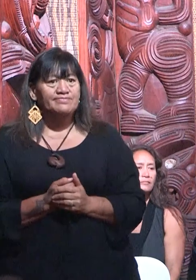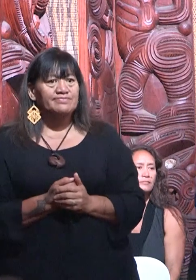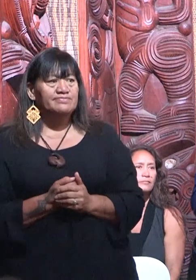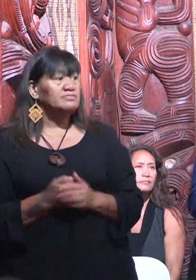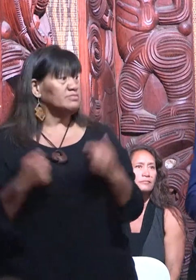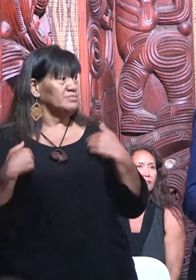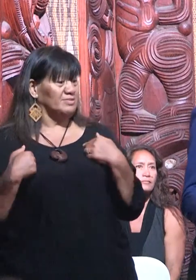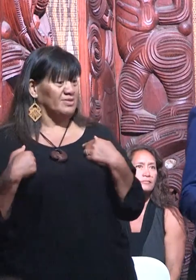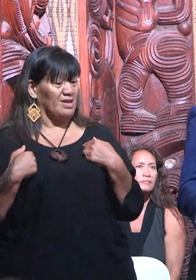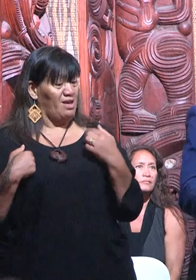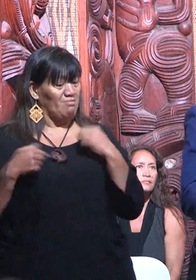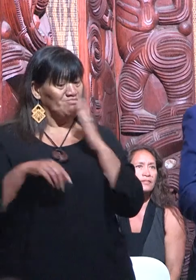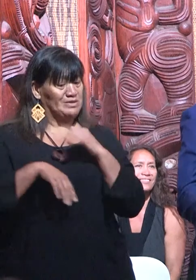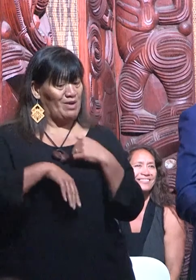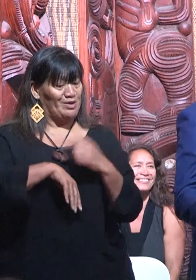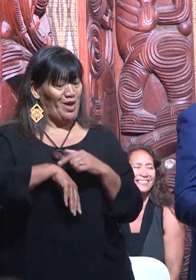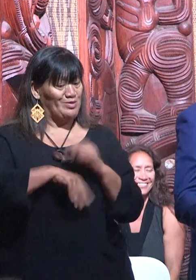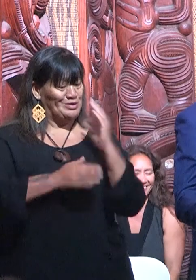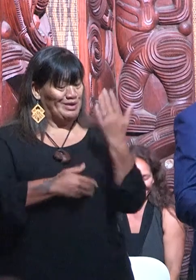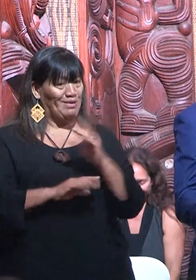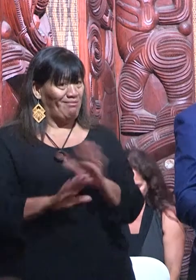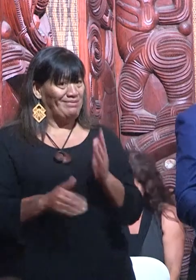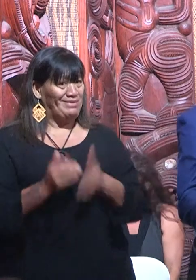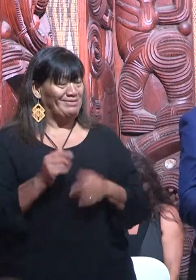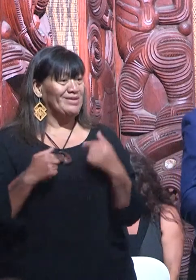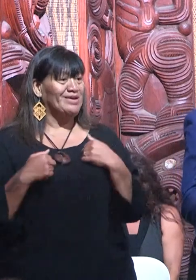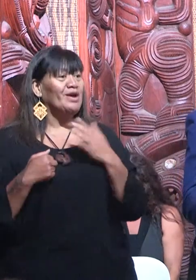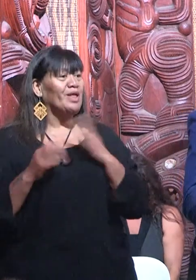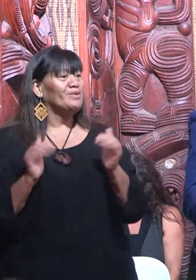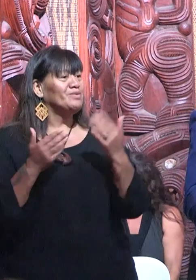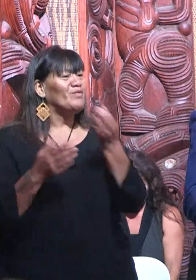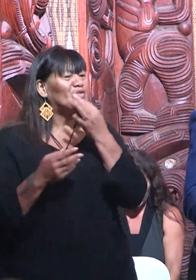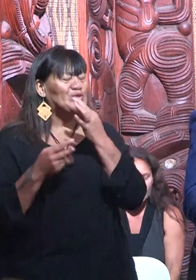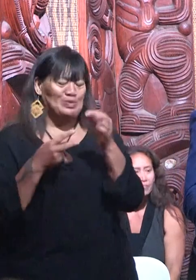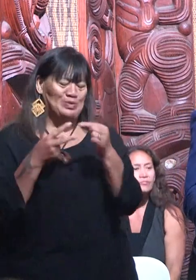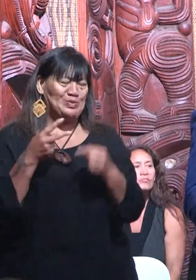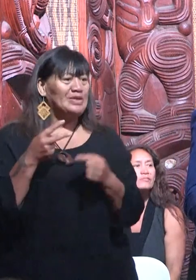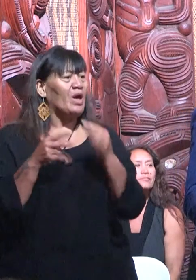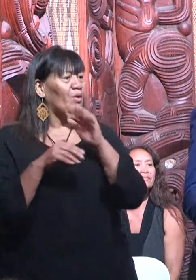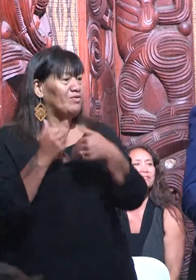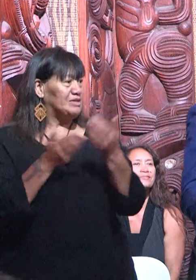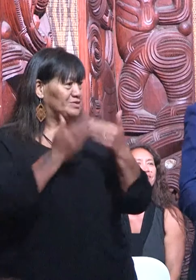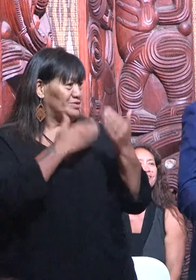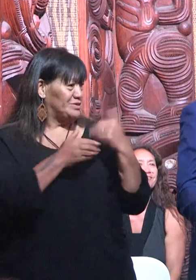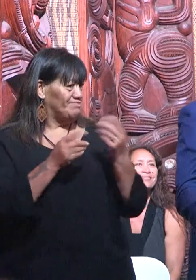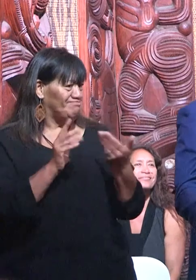Not one to miss an opportunity. I would like to offer you a couple of tidbits of history,